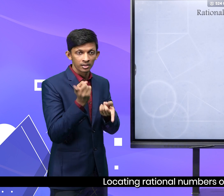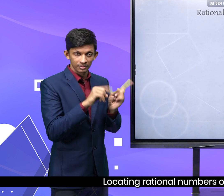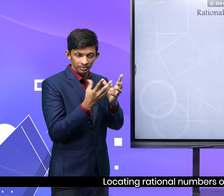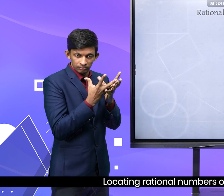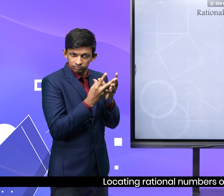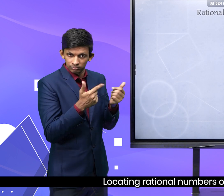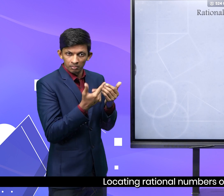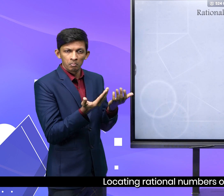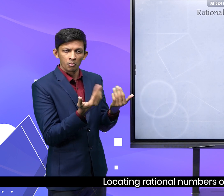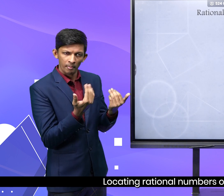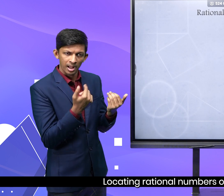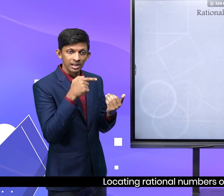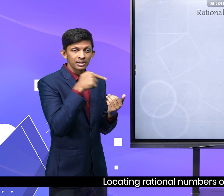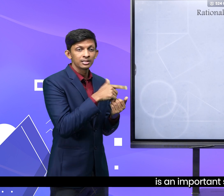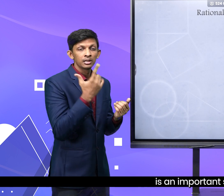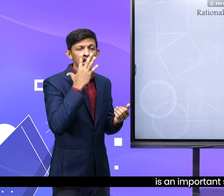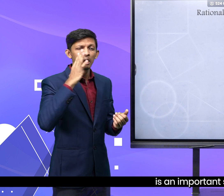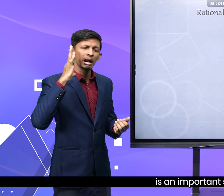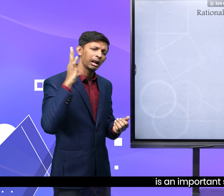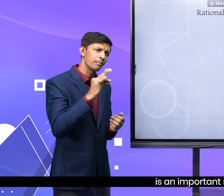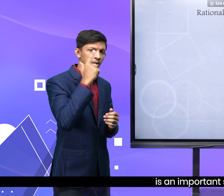Locating rational numbers on a number line is an important skill.